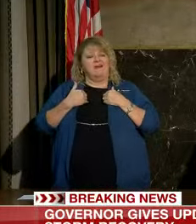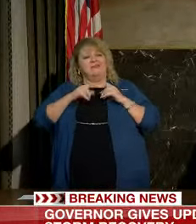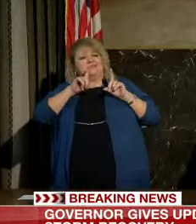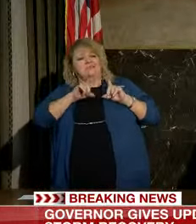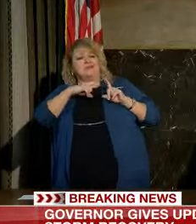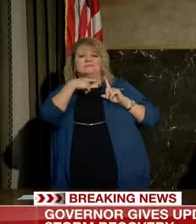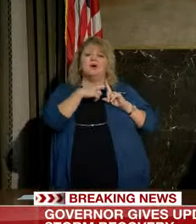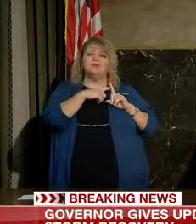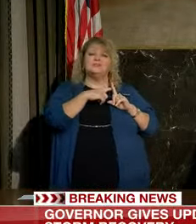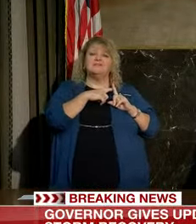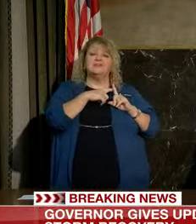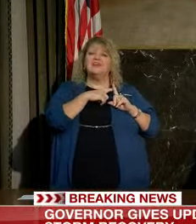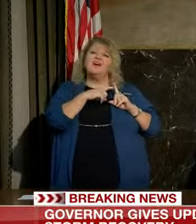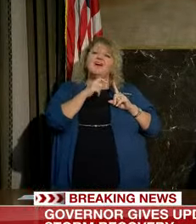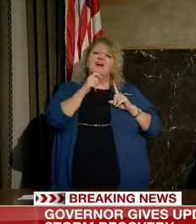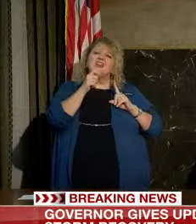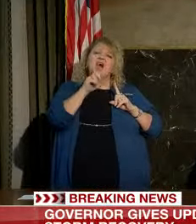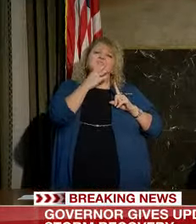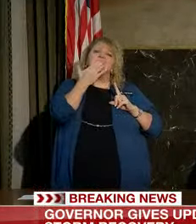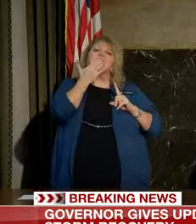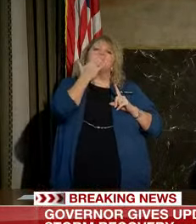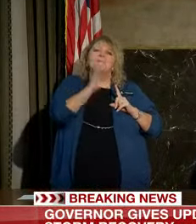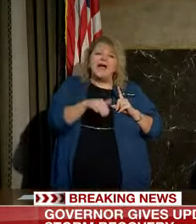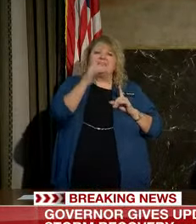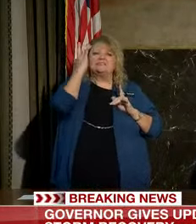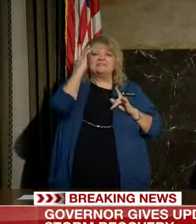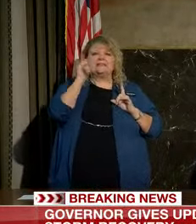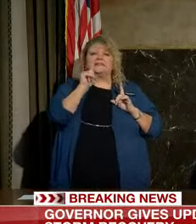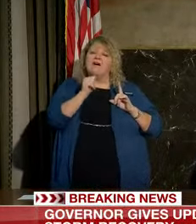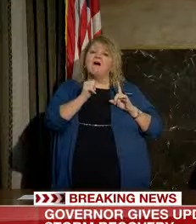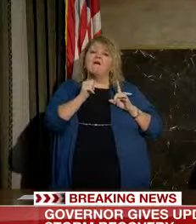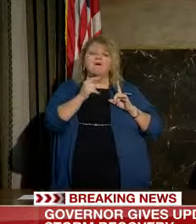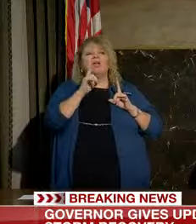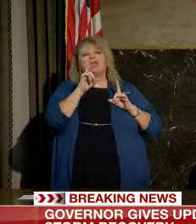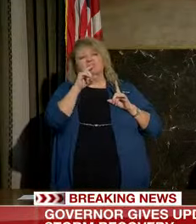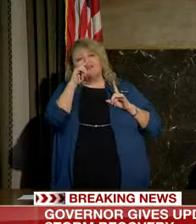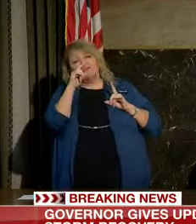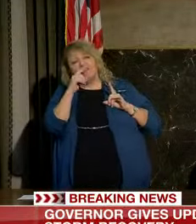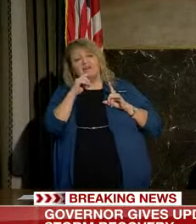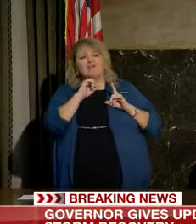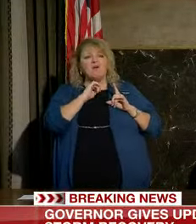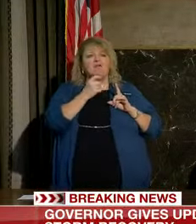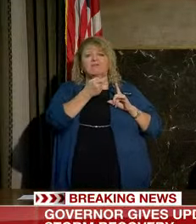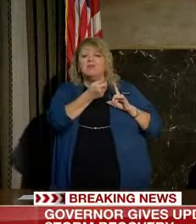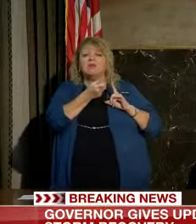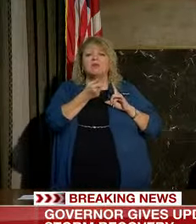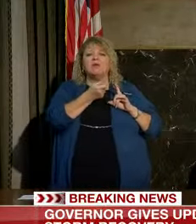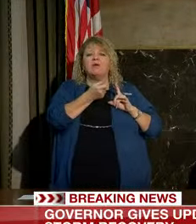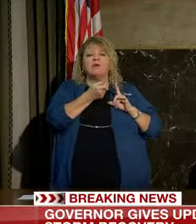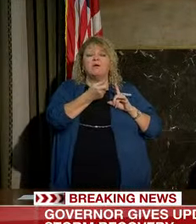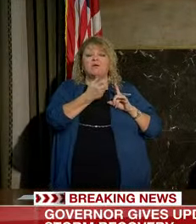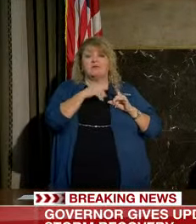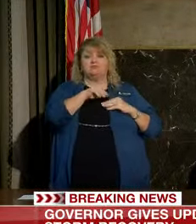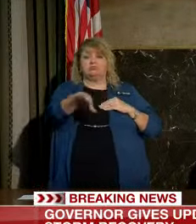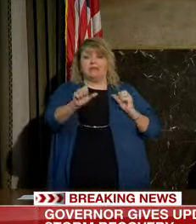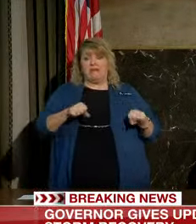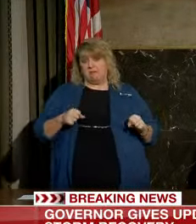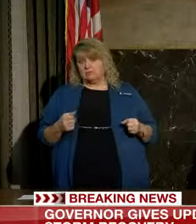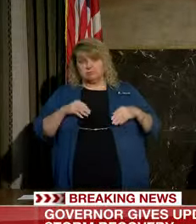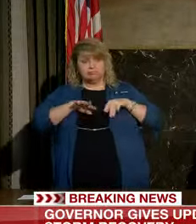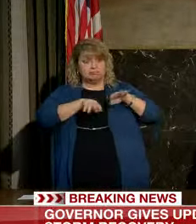nevertheless contagious. And what we know and what you're going to see in just a moment is disproportionately transmission is